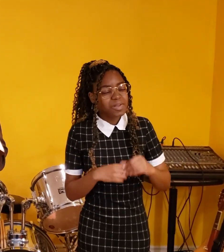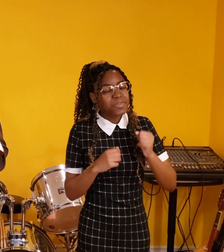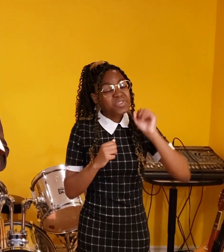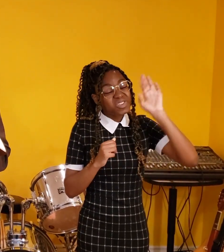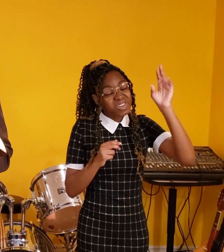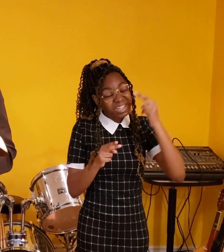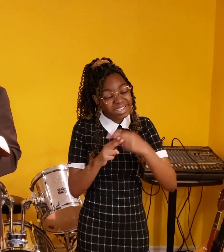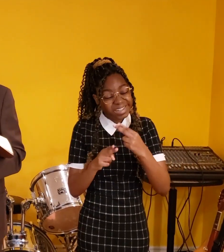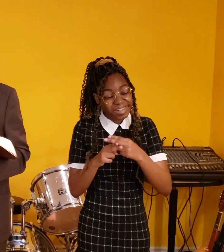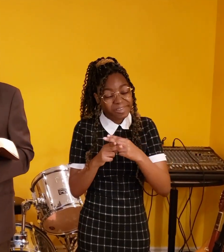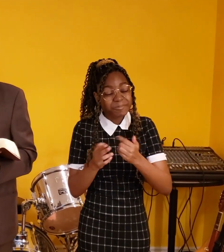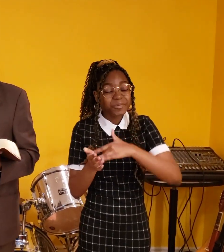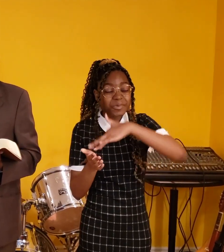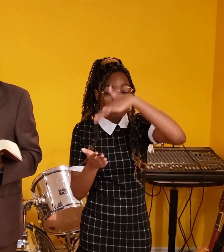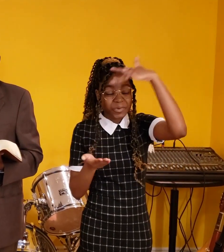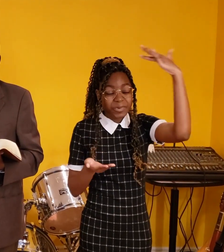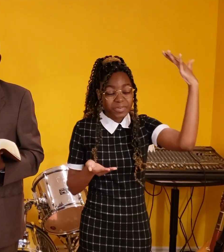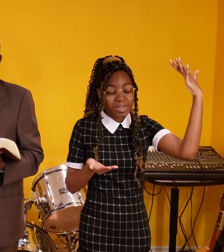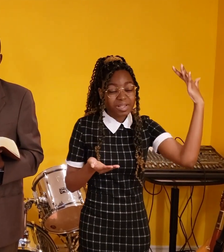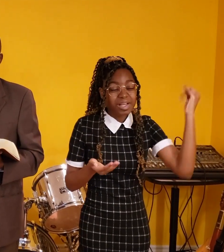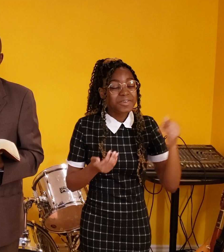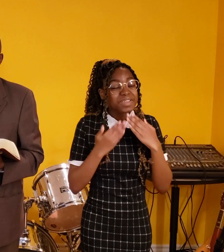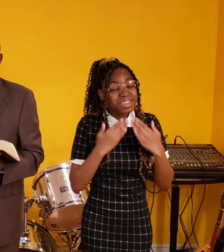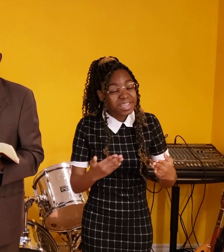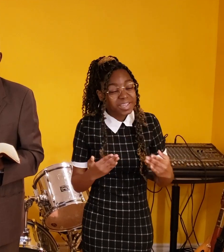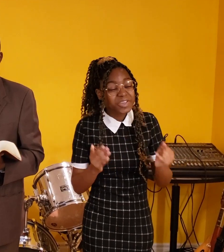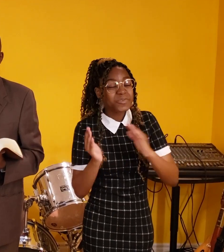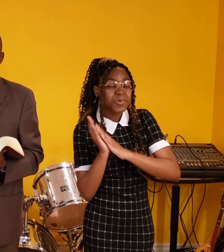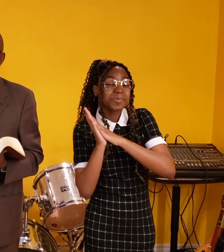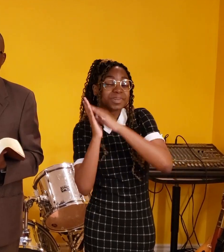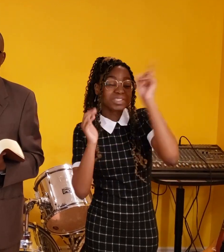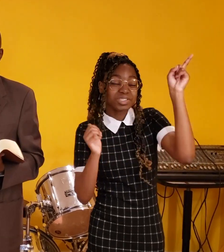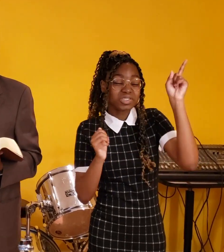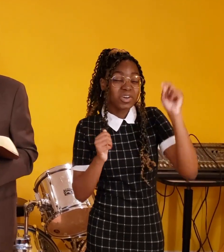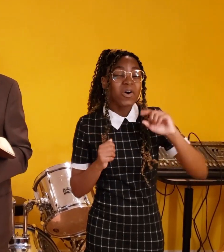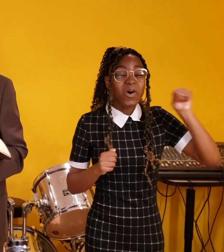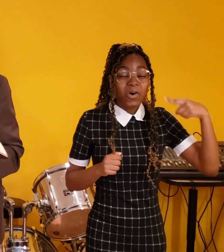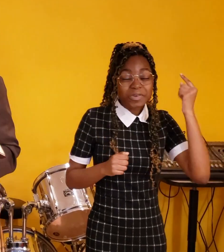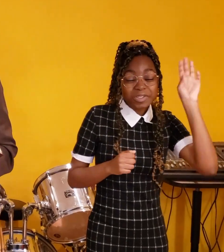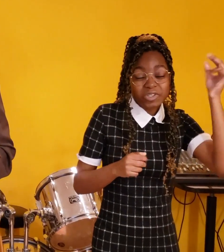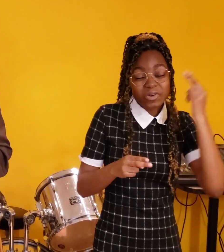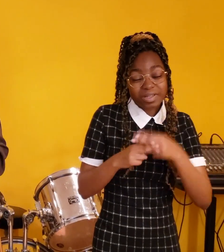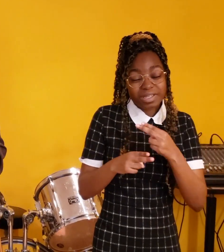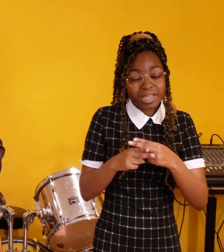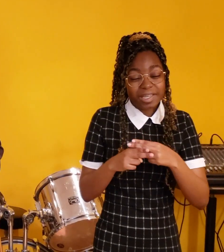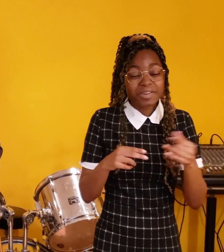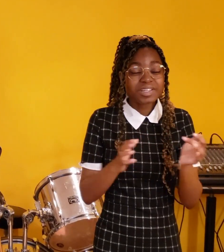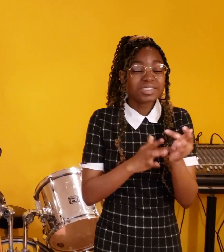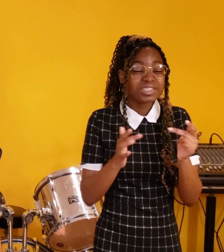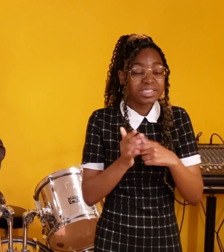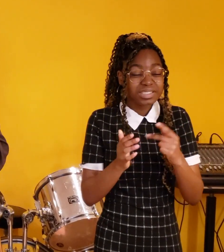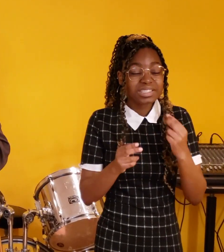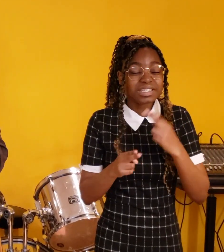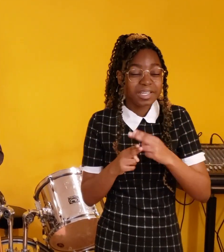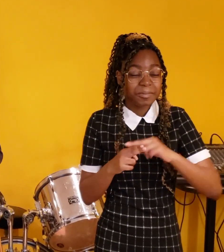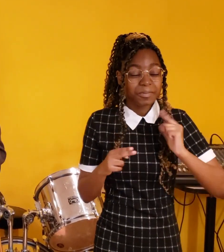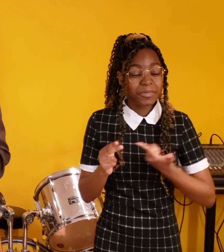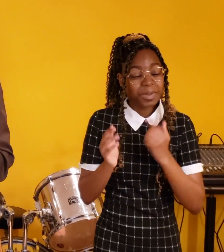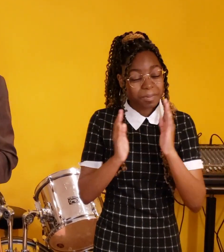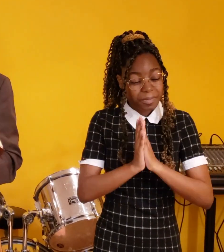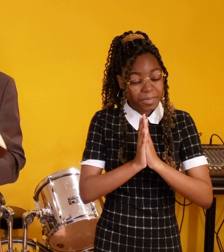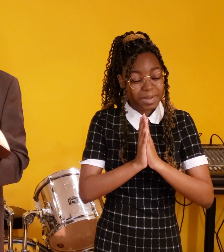will be glorified. We thank you, we glorify you, praise you in no other name, but in Jesus' name we pray with thanksgiving in our